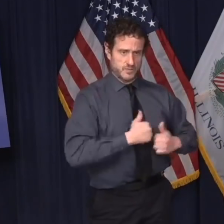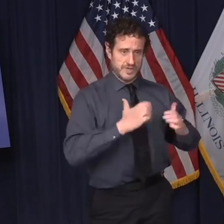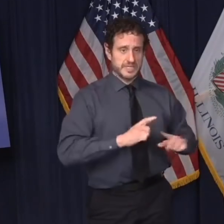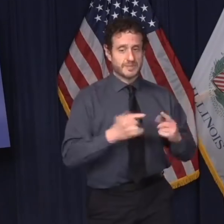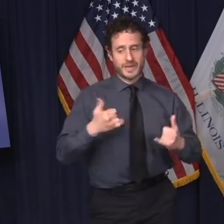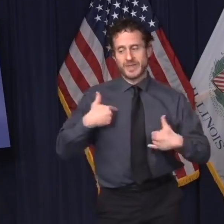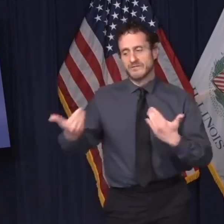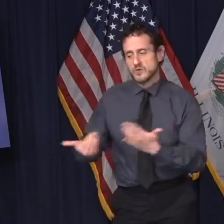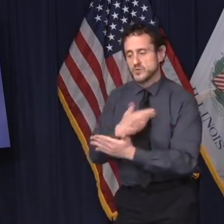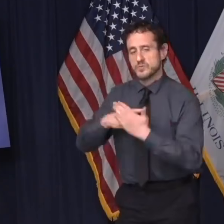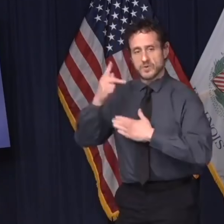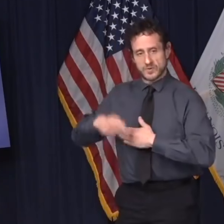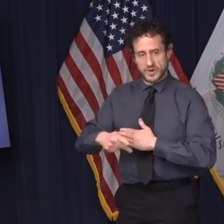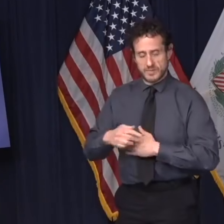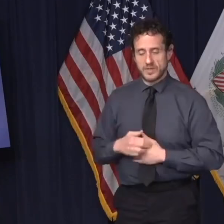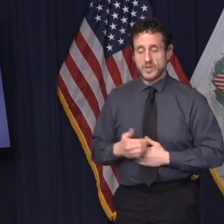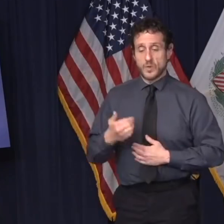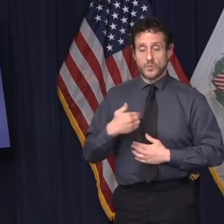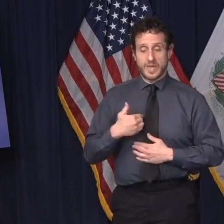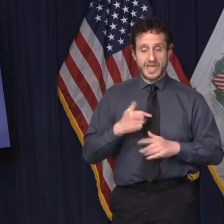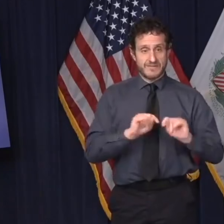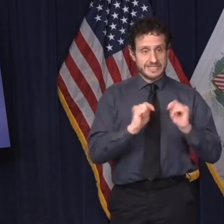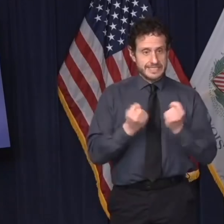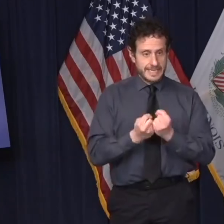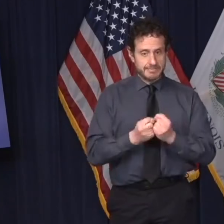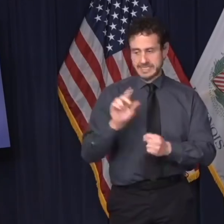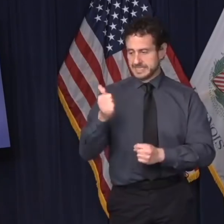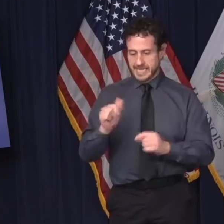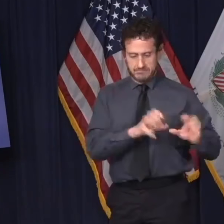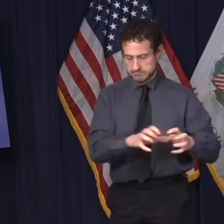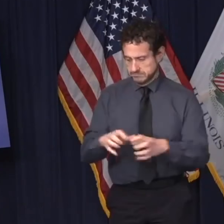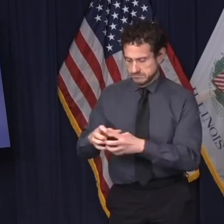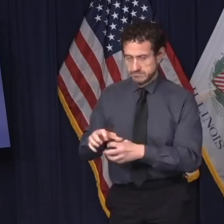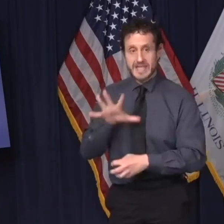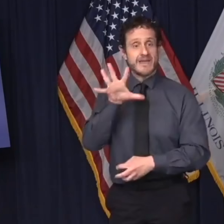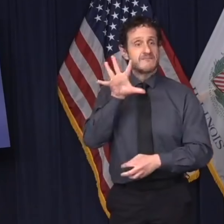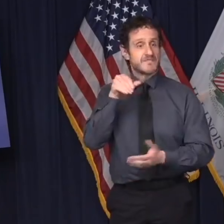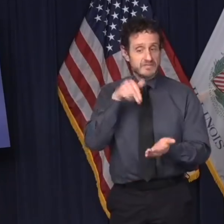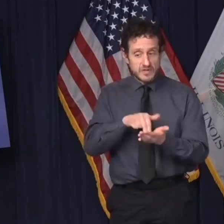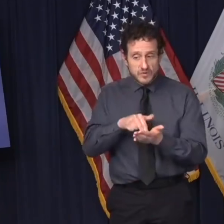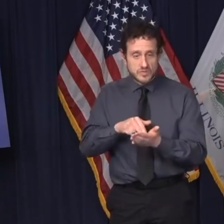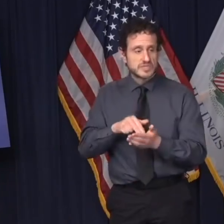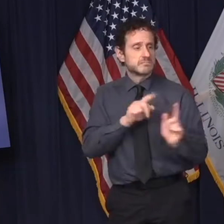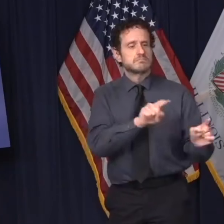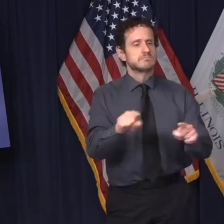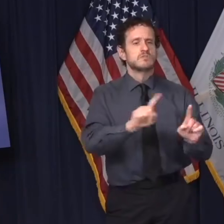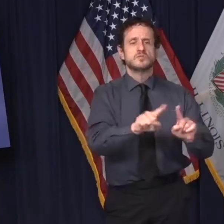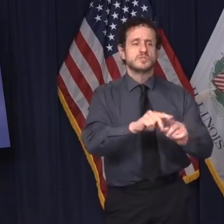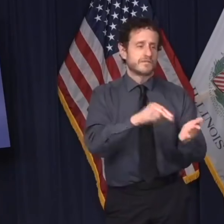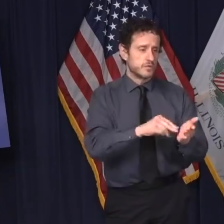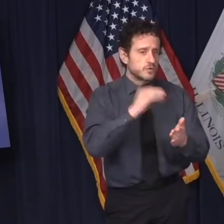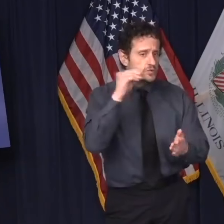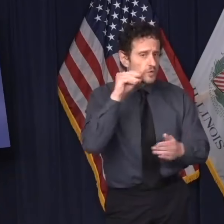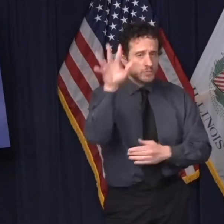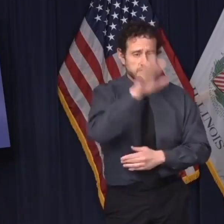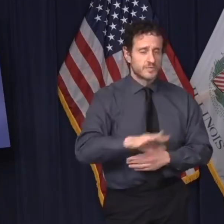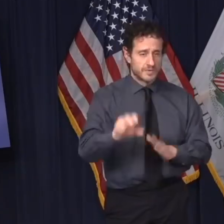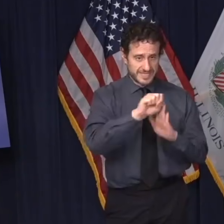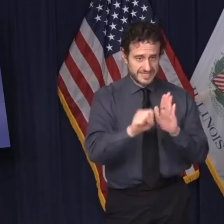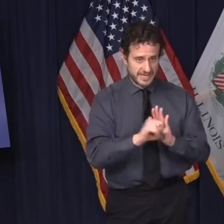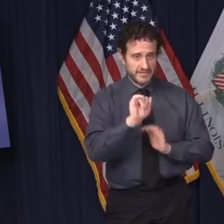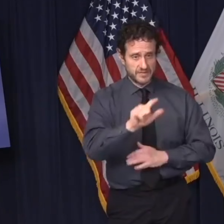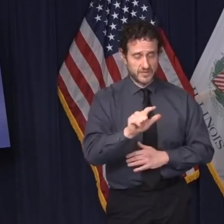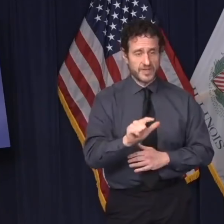we're deploying 10 teams of 50 nurses to homes across the state. Over the coming days, an additional team